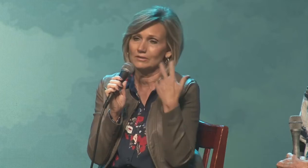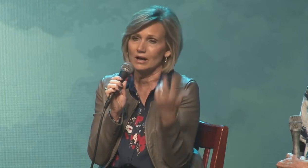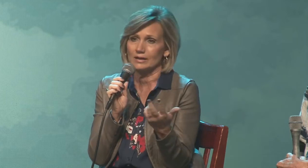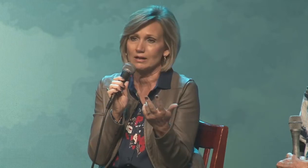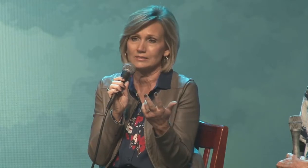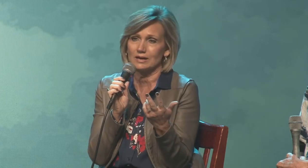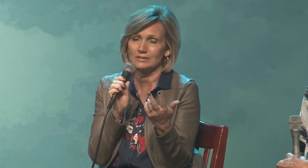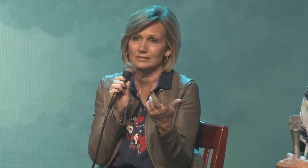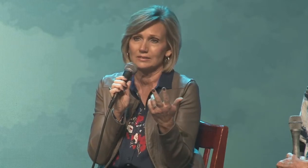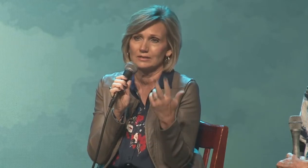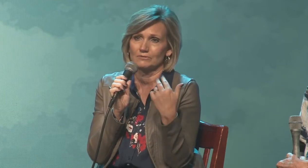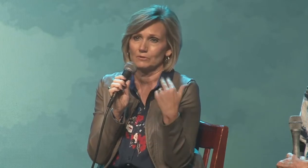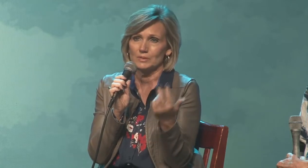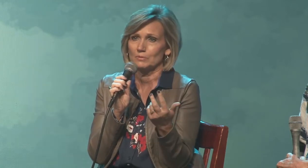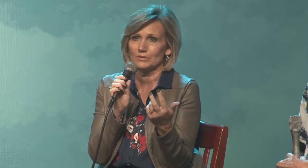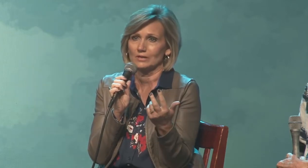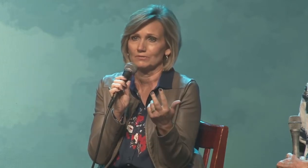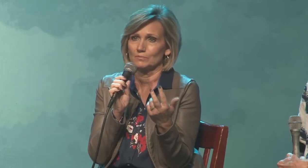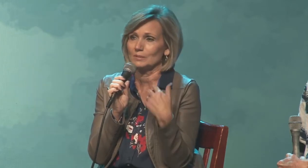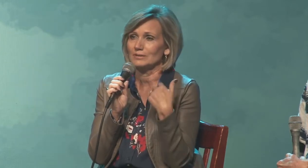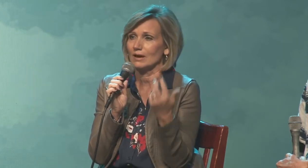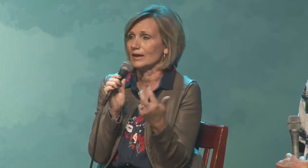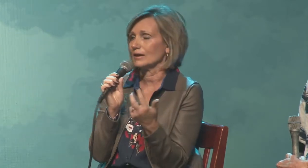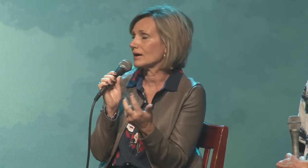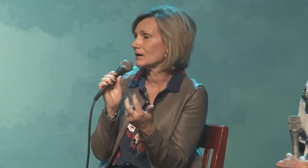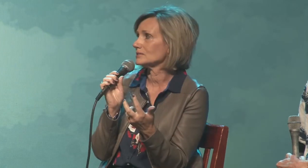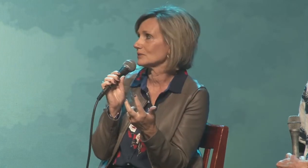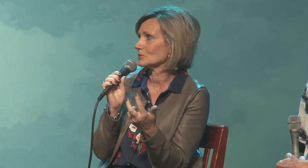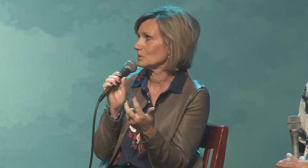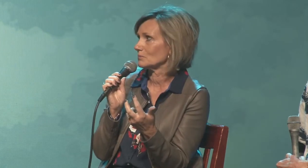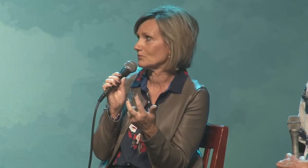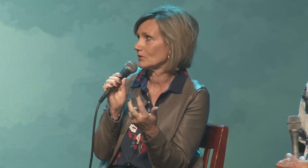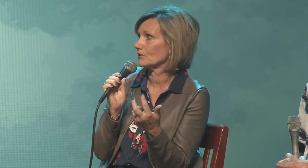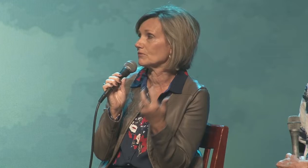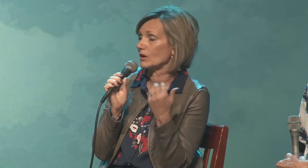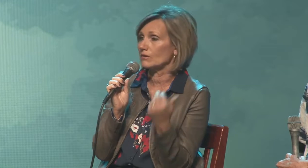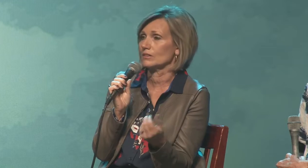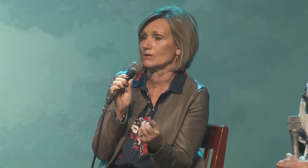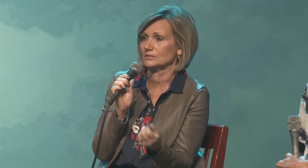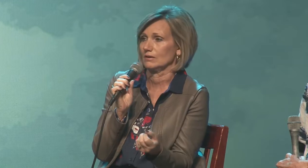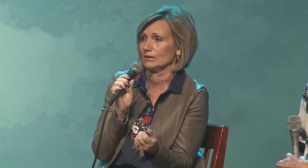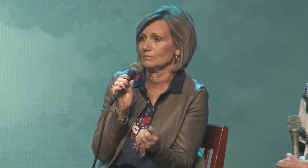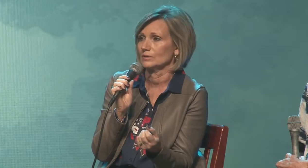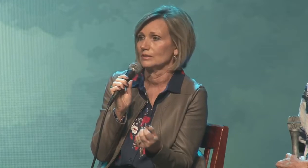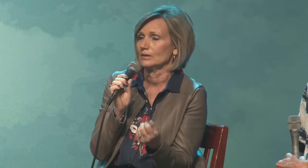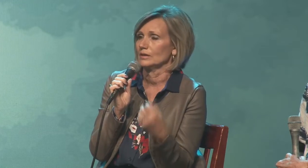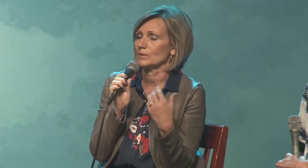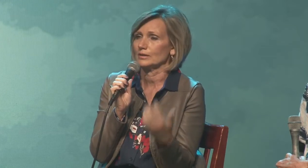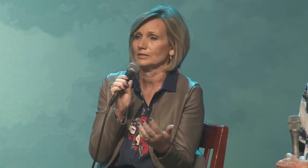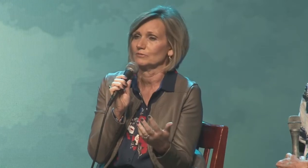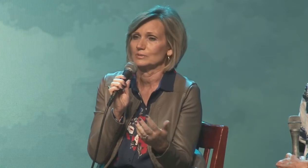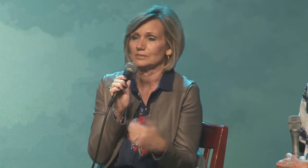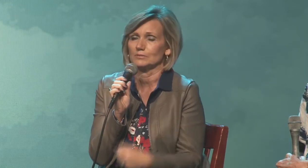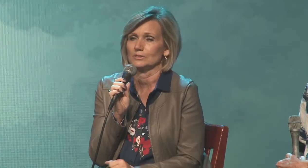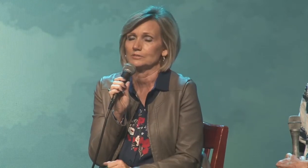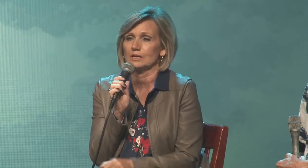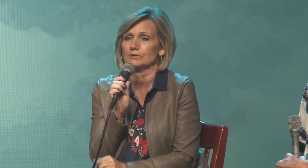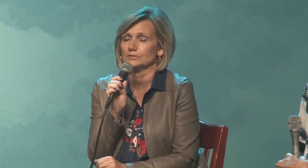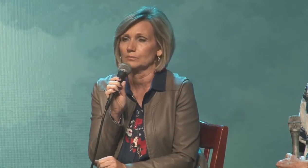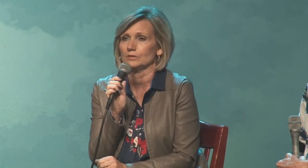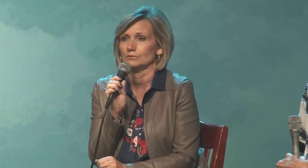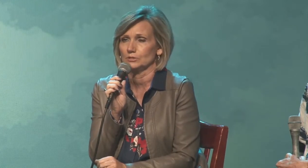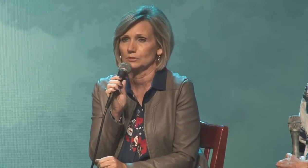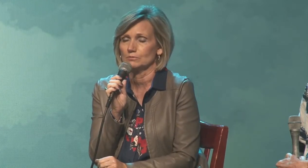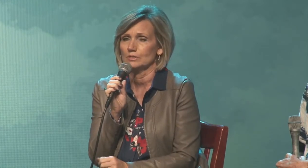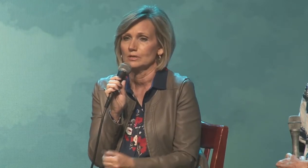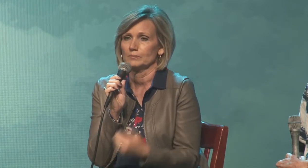and giving eye contact for people that have maybe not had eye contact with people for a very long time. It might not even be something you say or